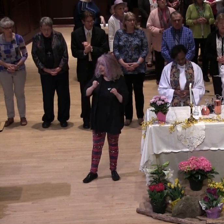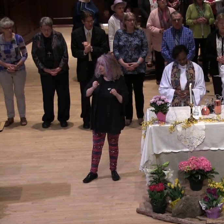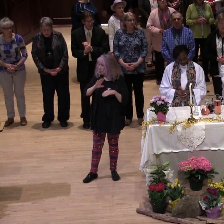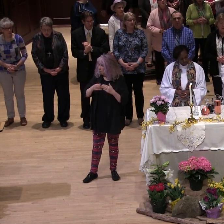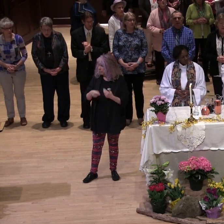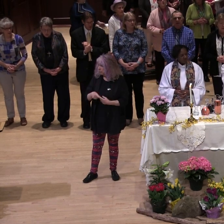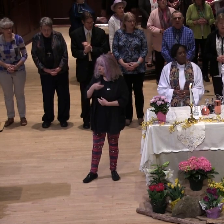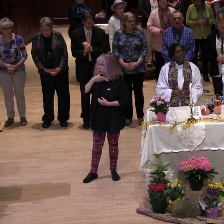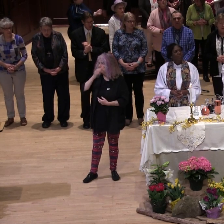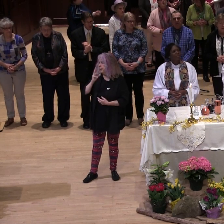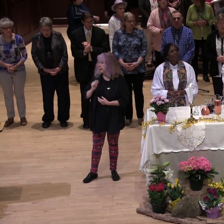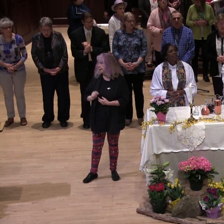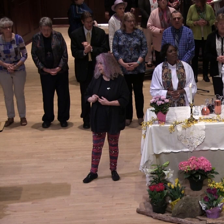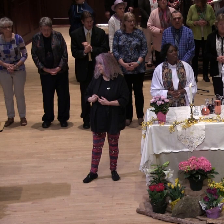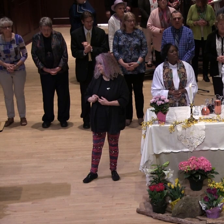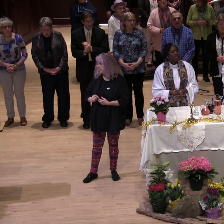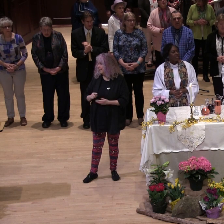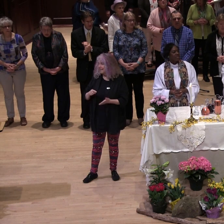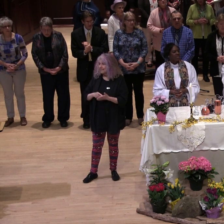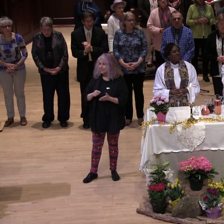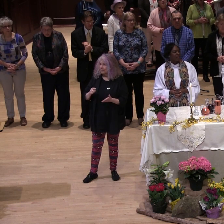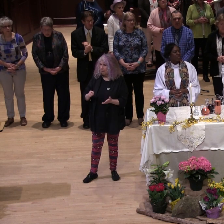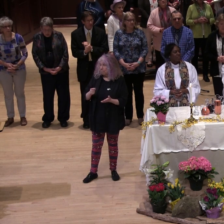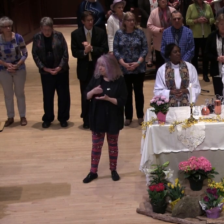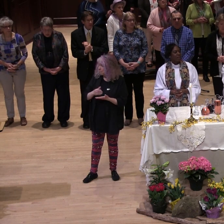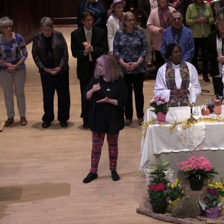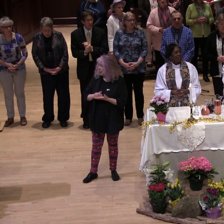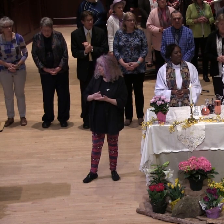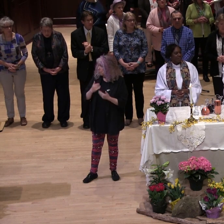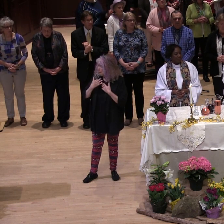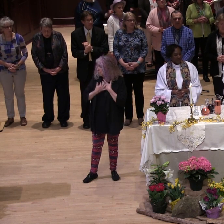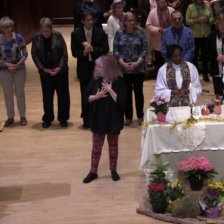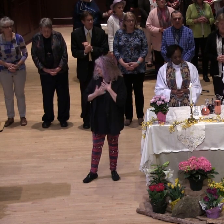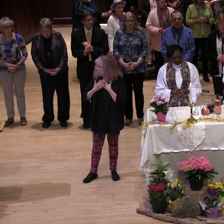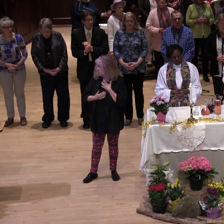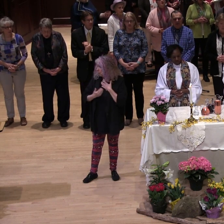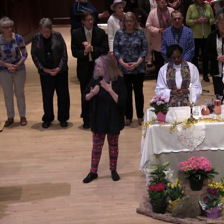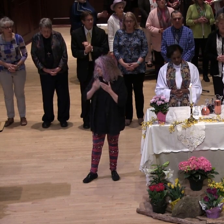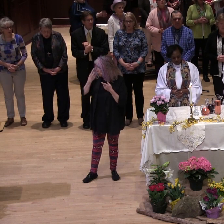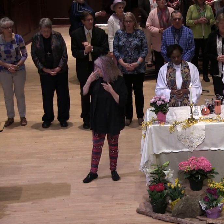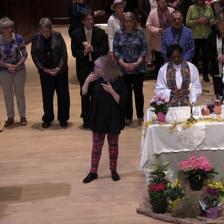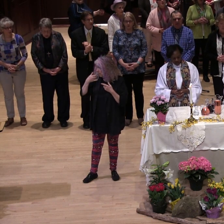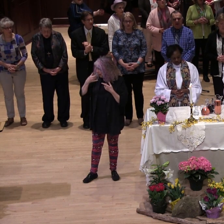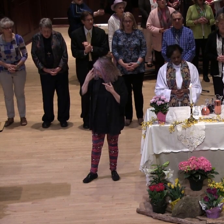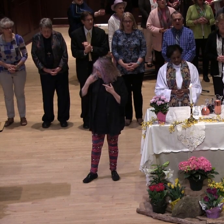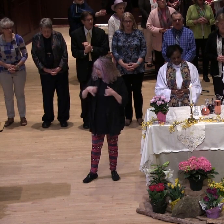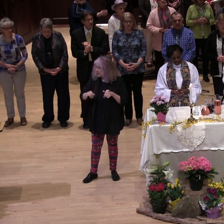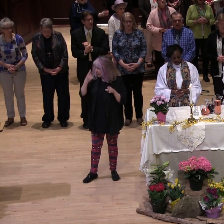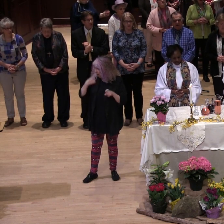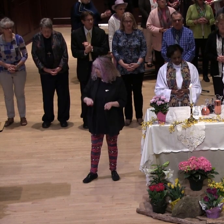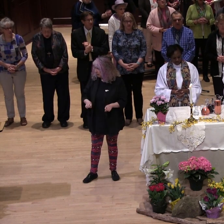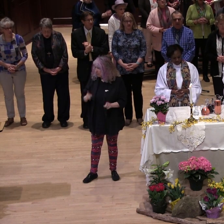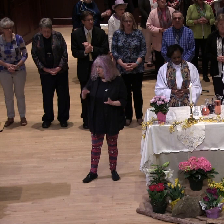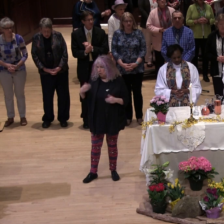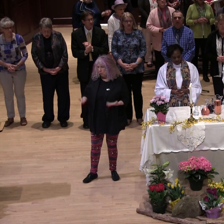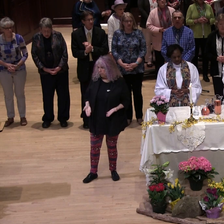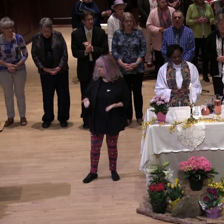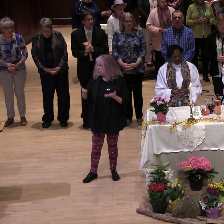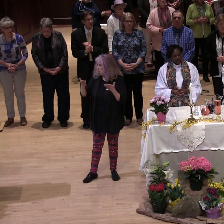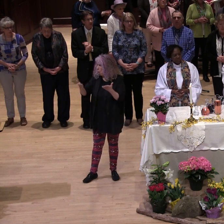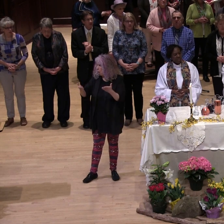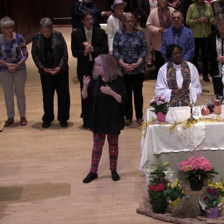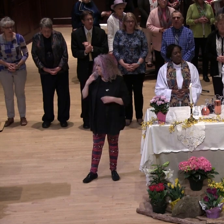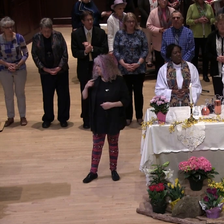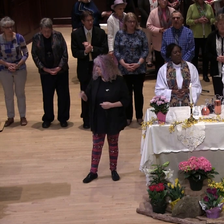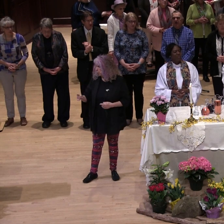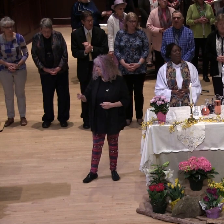you, and drink from it. This is the cup of my blood, the blood of the new and everlasting covenant. It